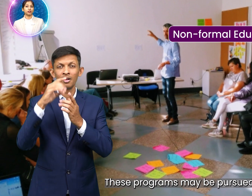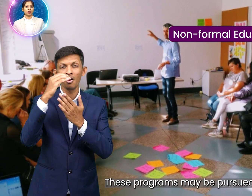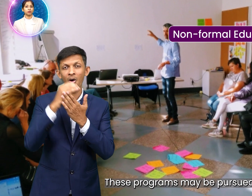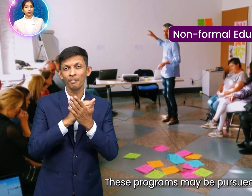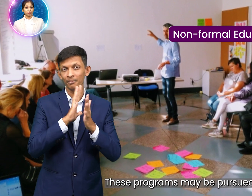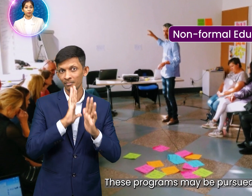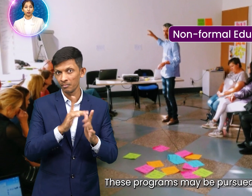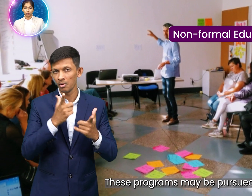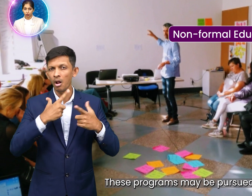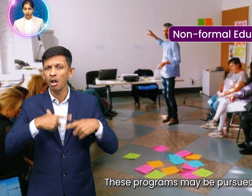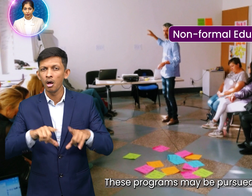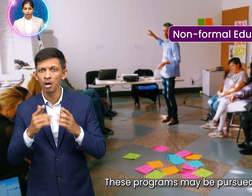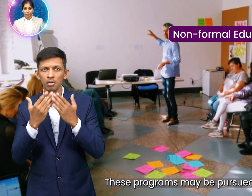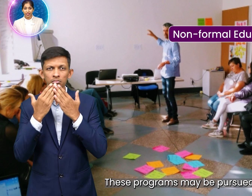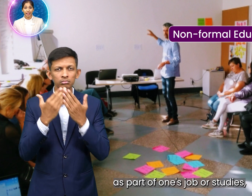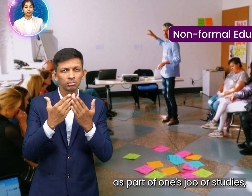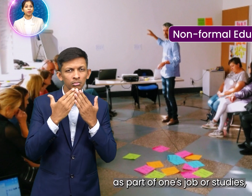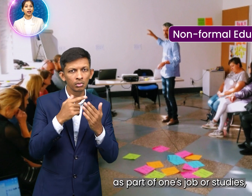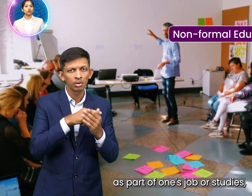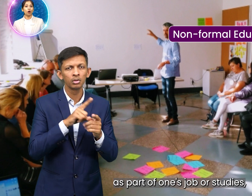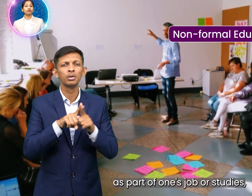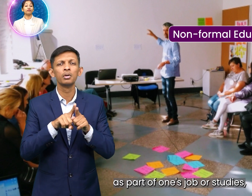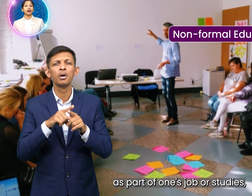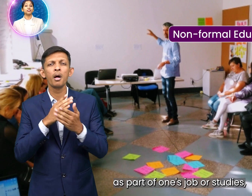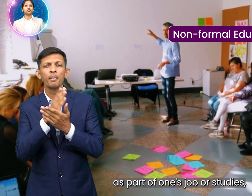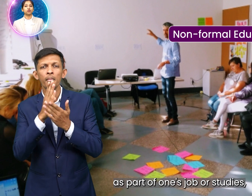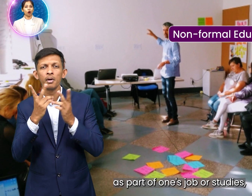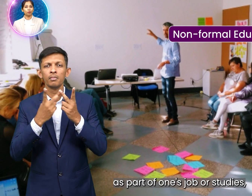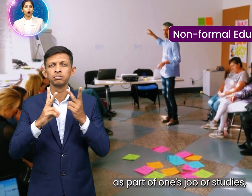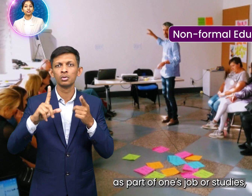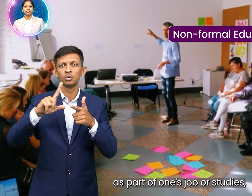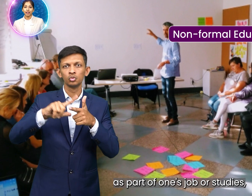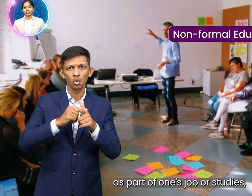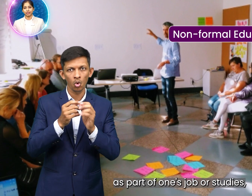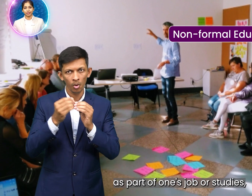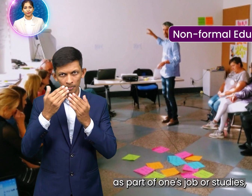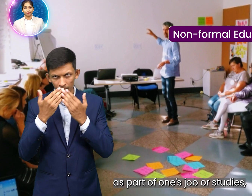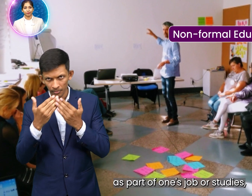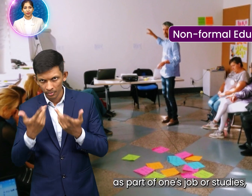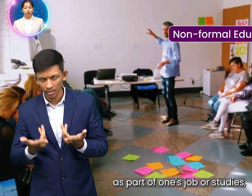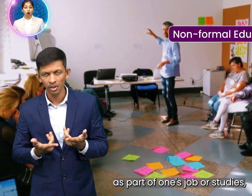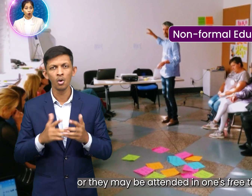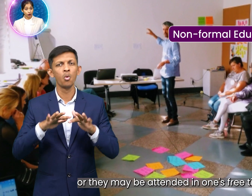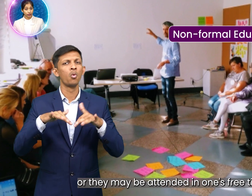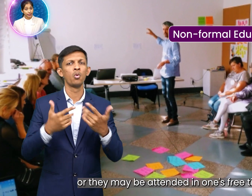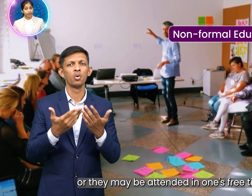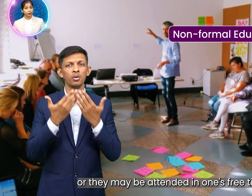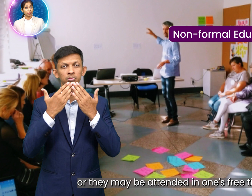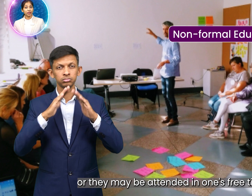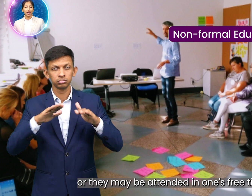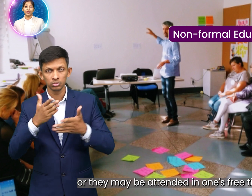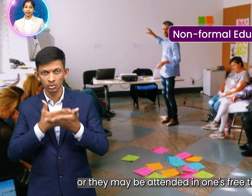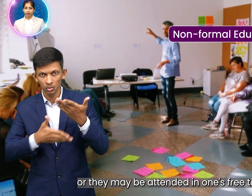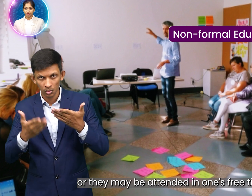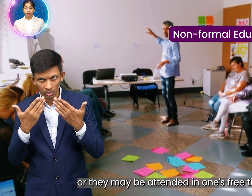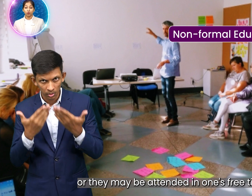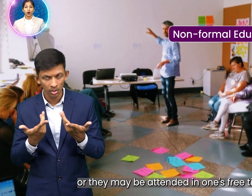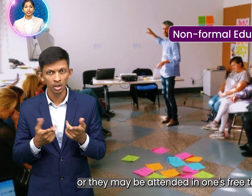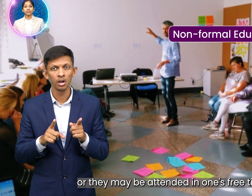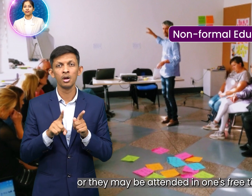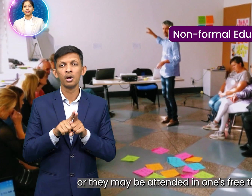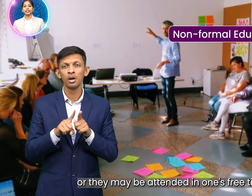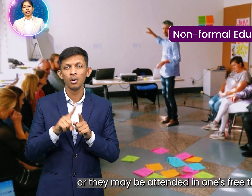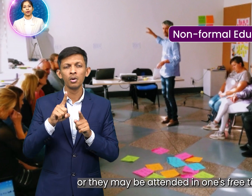These programs may be pursued as part of one's job or studies, or they may be attended